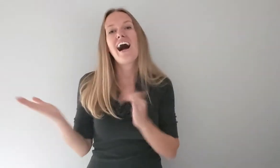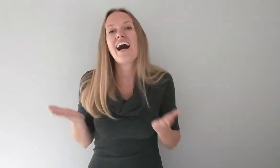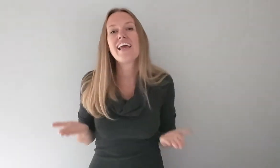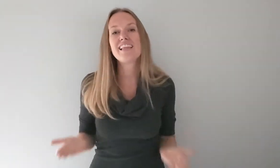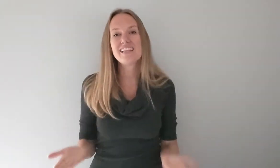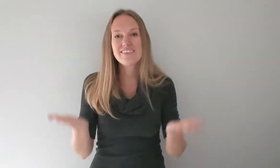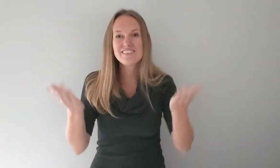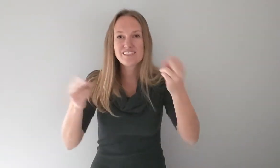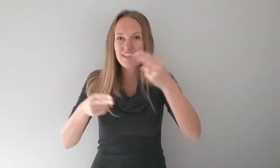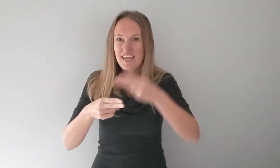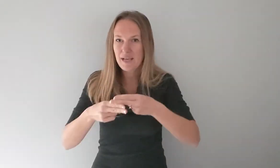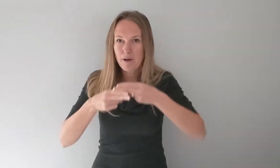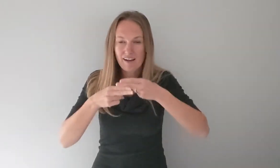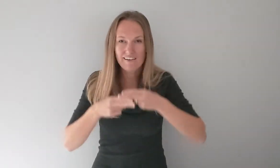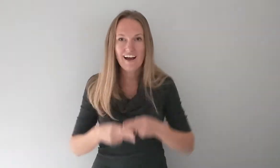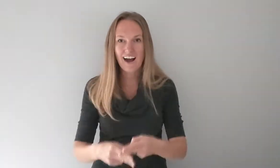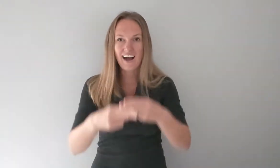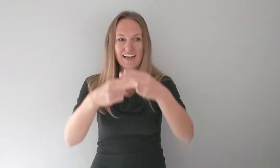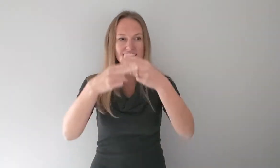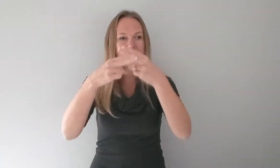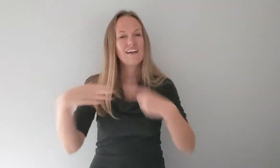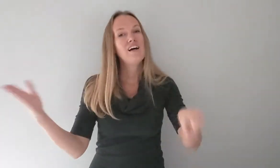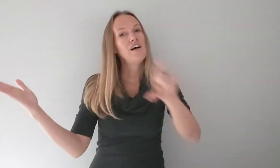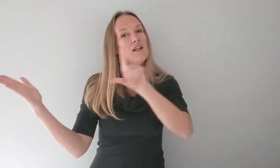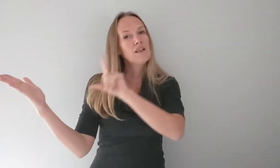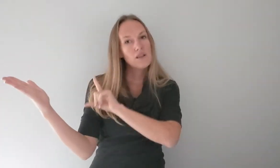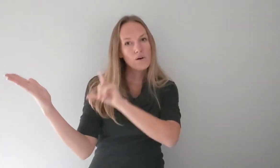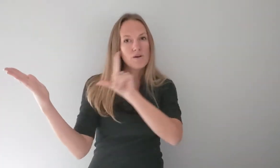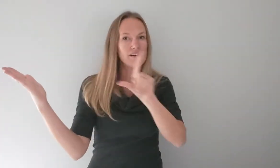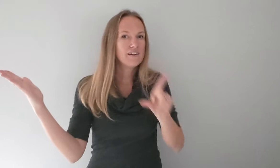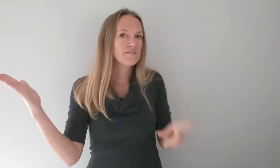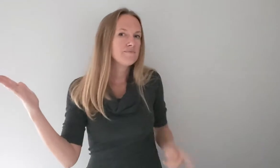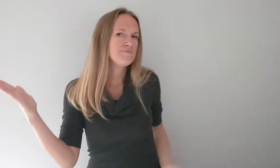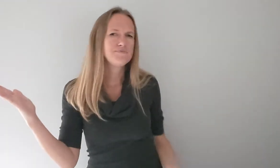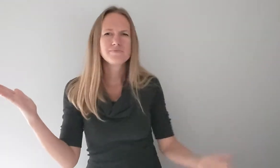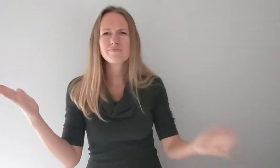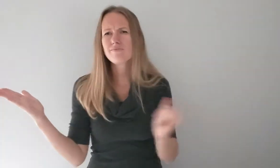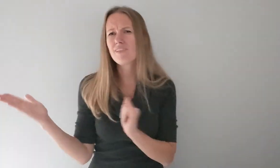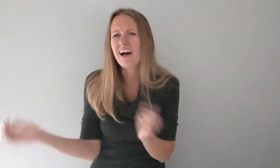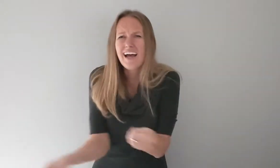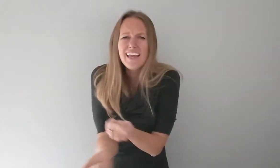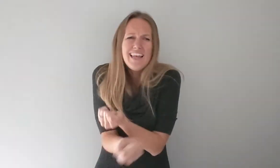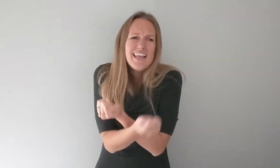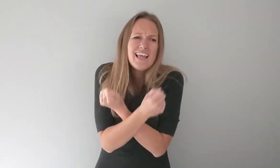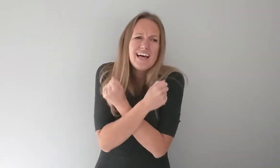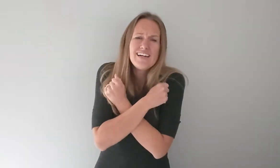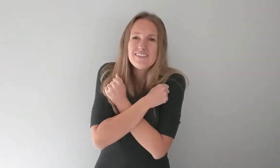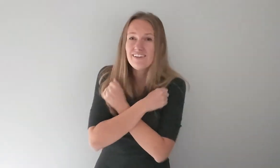I lift your name on high. Lord, I love